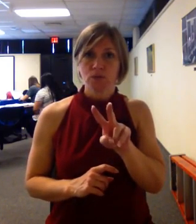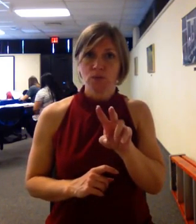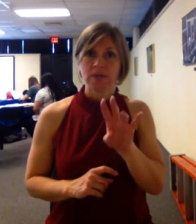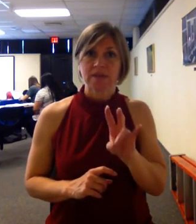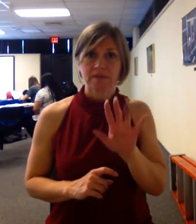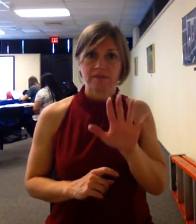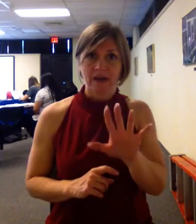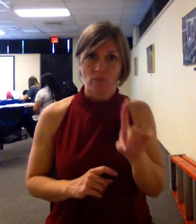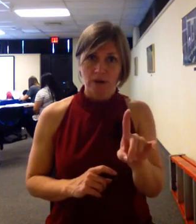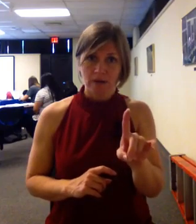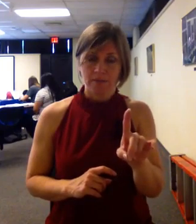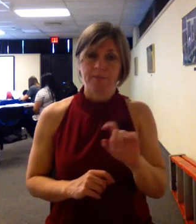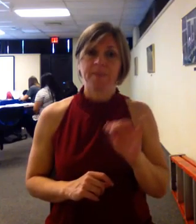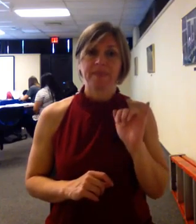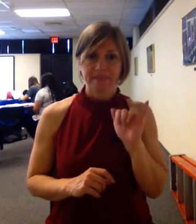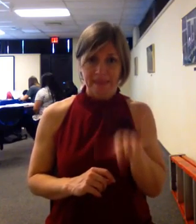all those returns in that portfolio.